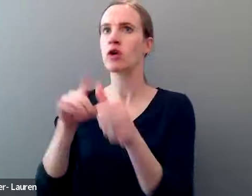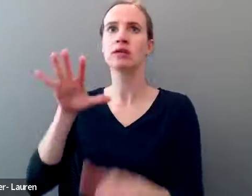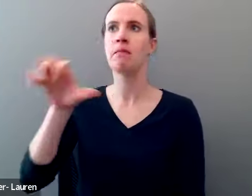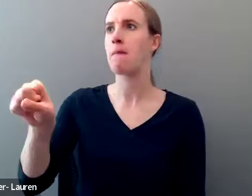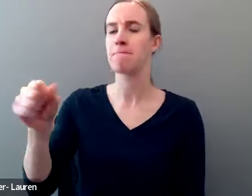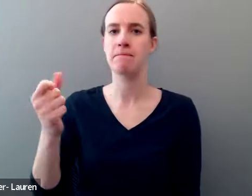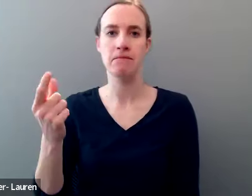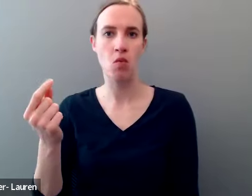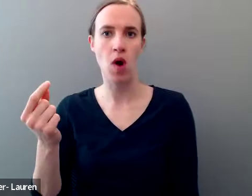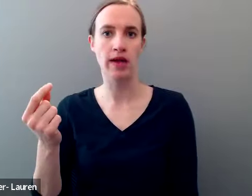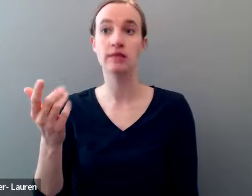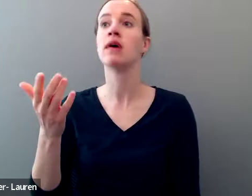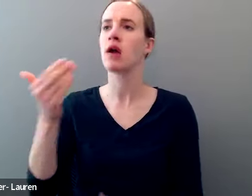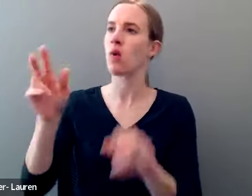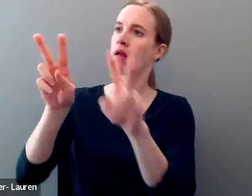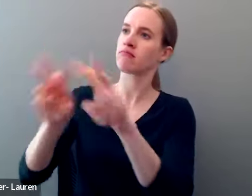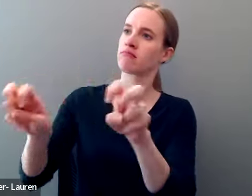Oh, cool. Okay.